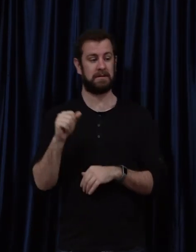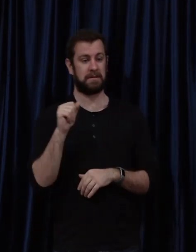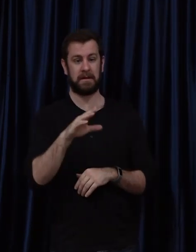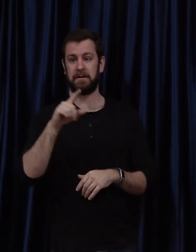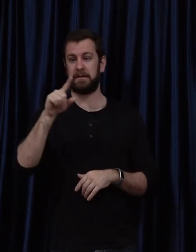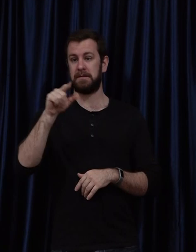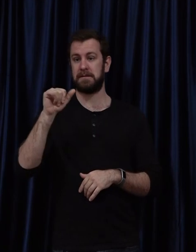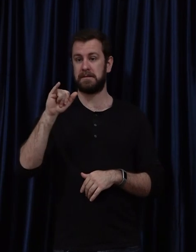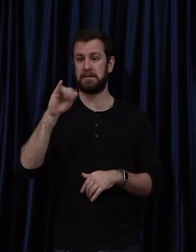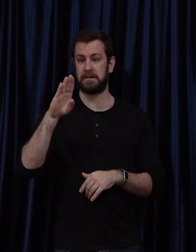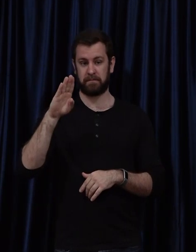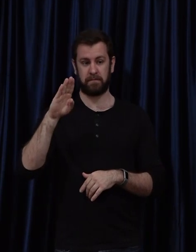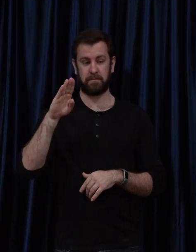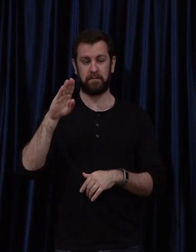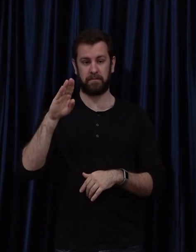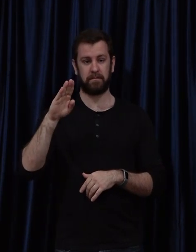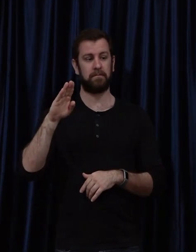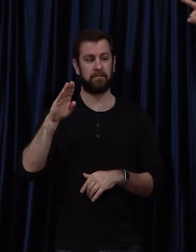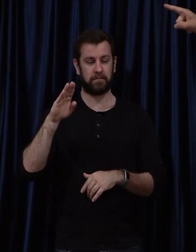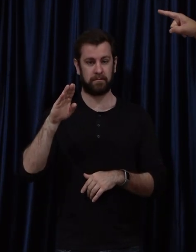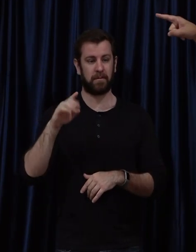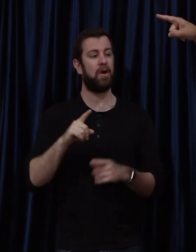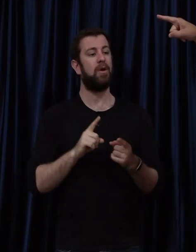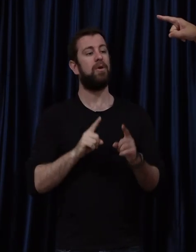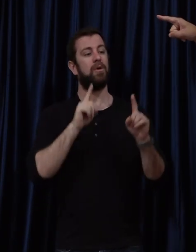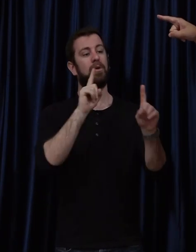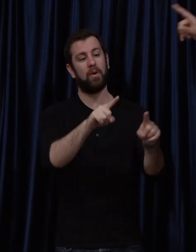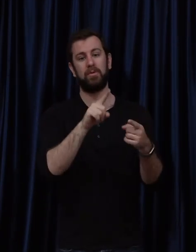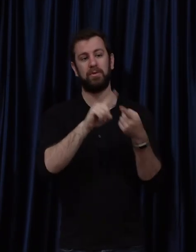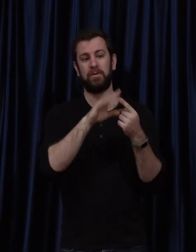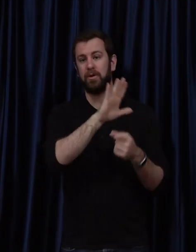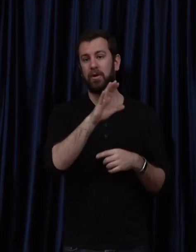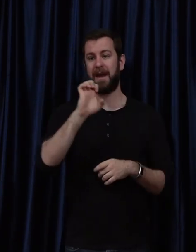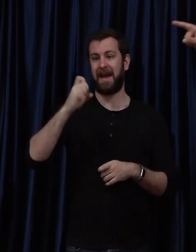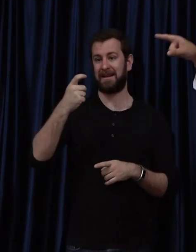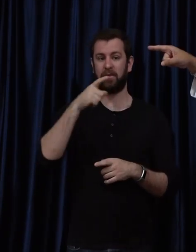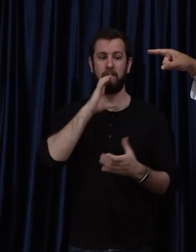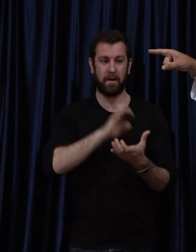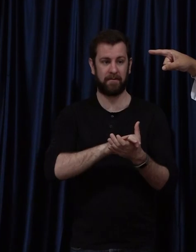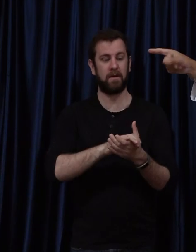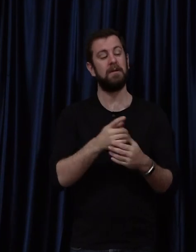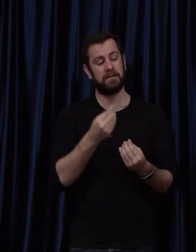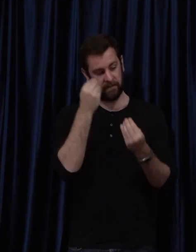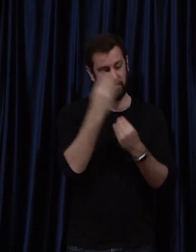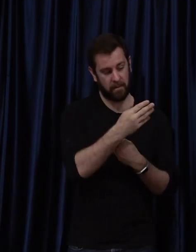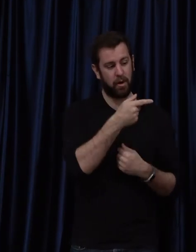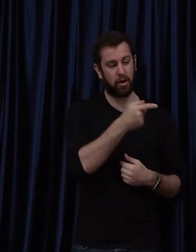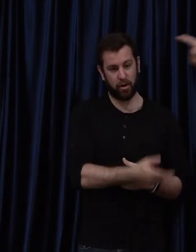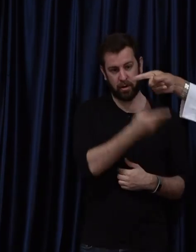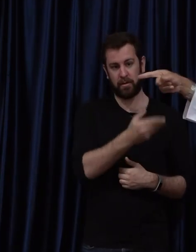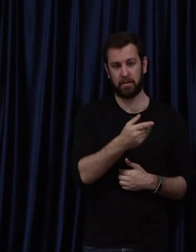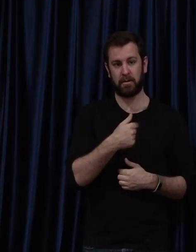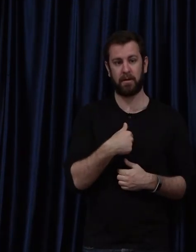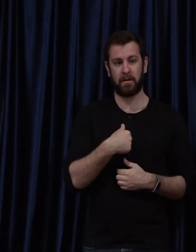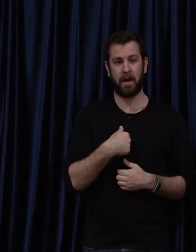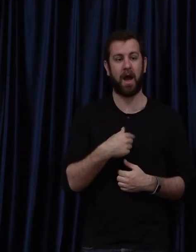former spouse of Zainab, said, go to your ex-wife and go and tell her I am